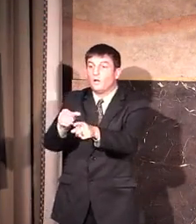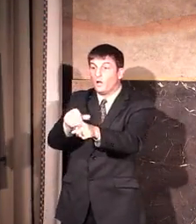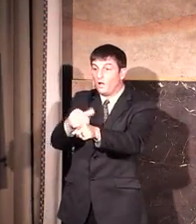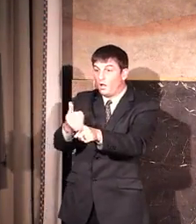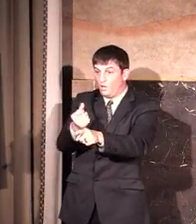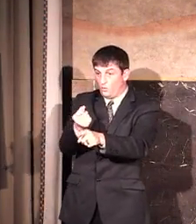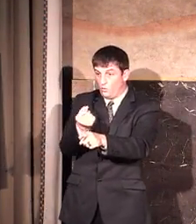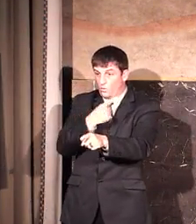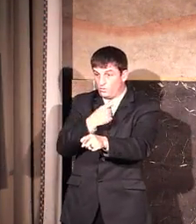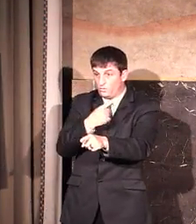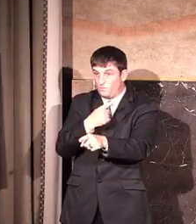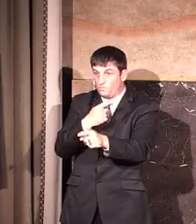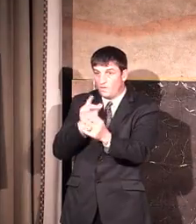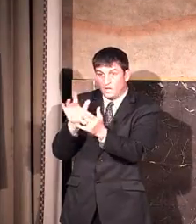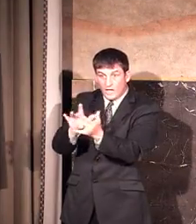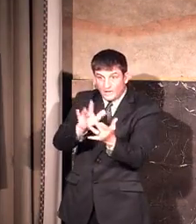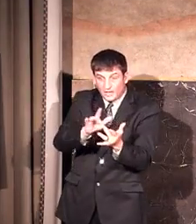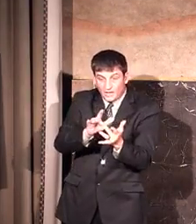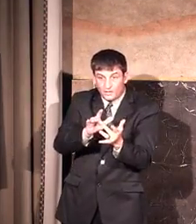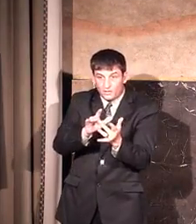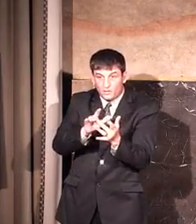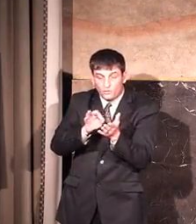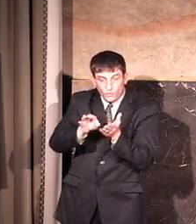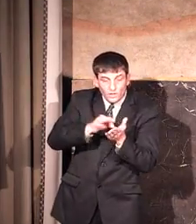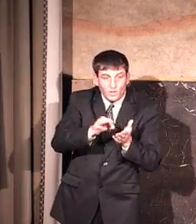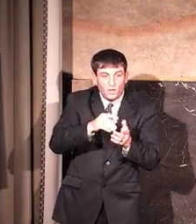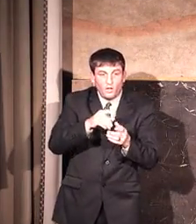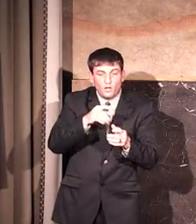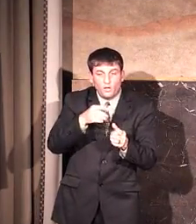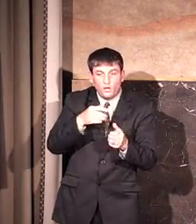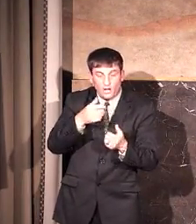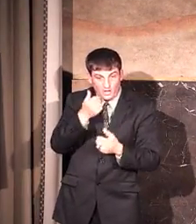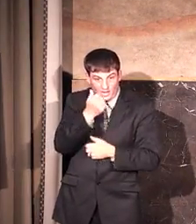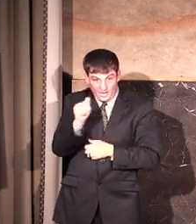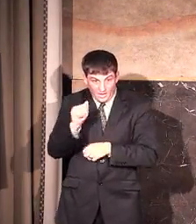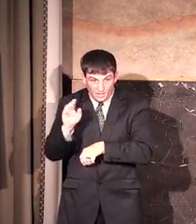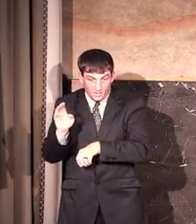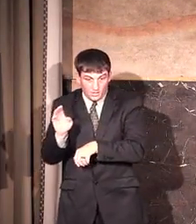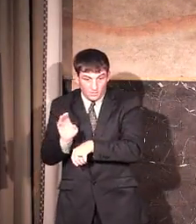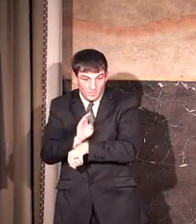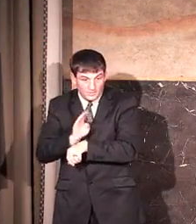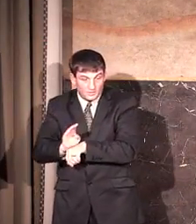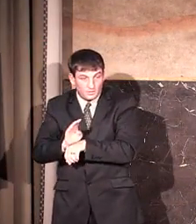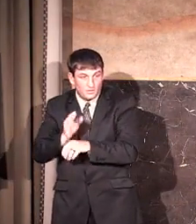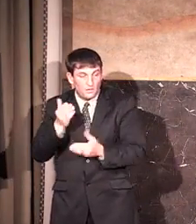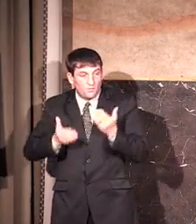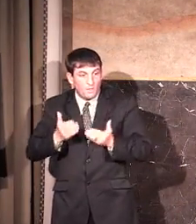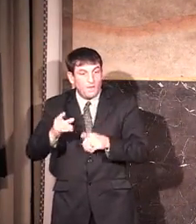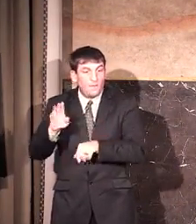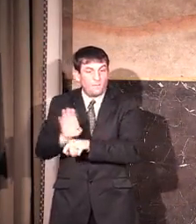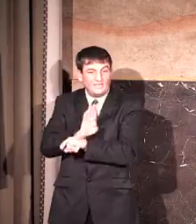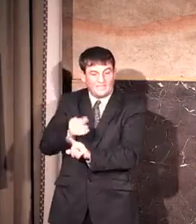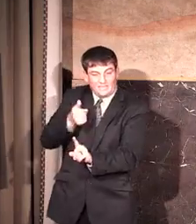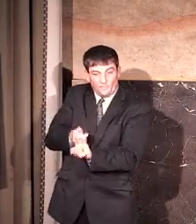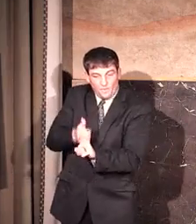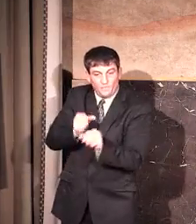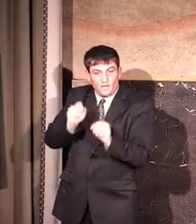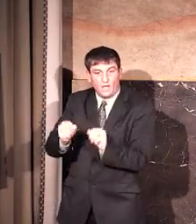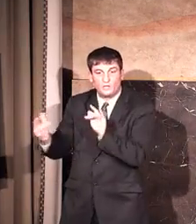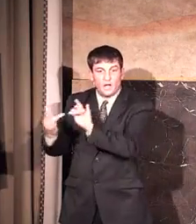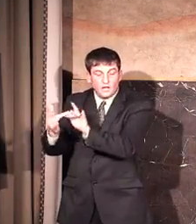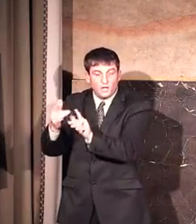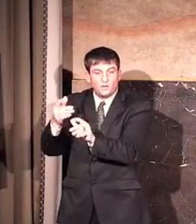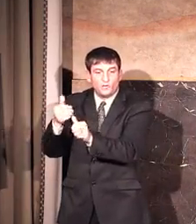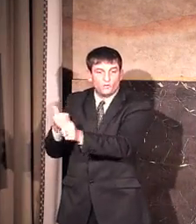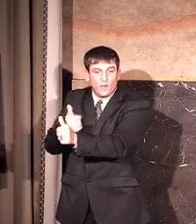Is there a business element to this? Is there a business side where the businesses themselves will have to contact trace and keep up with customers?